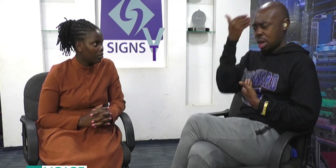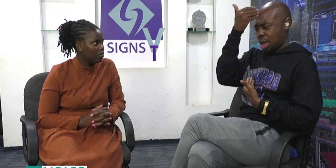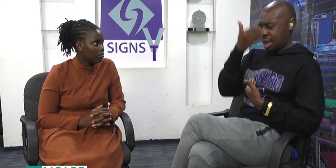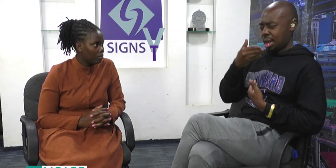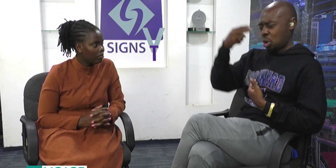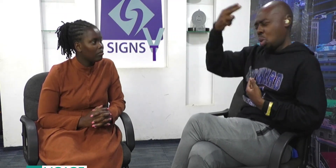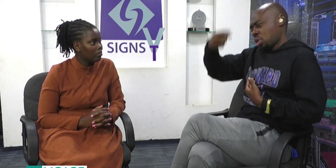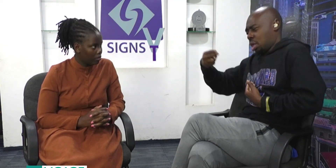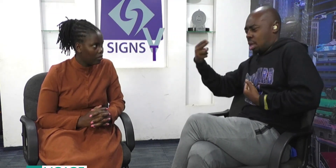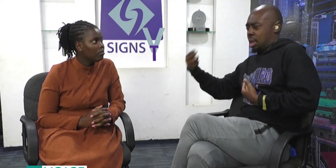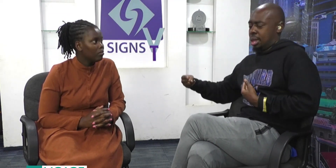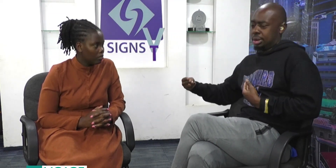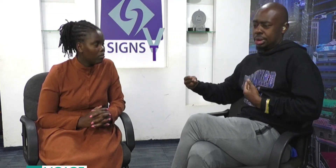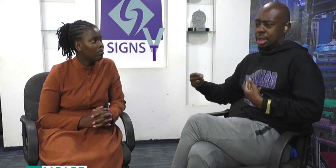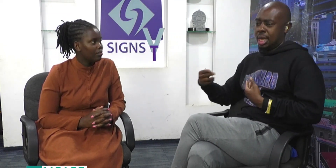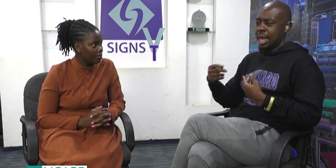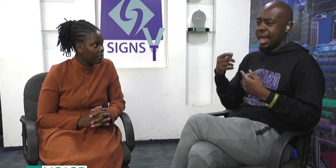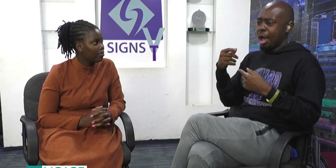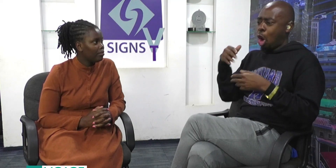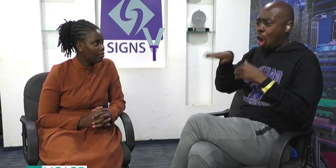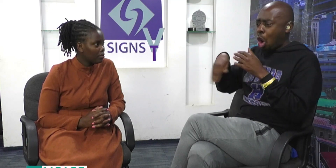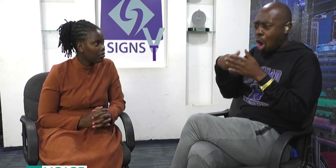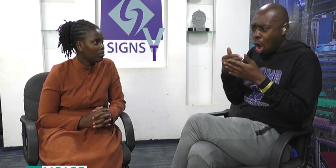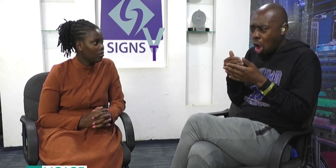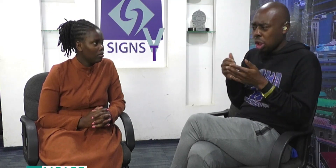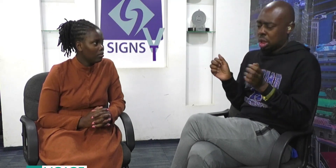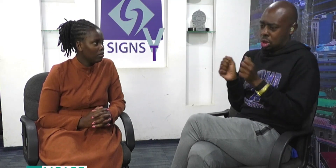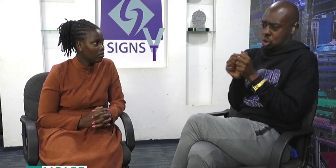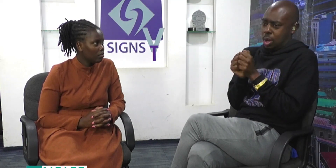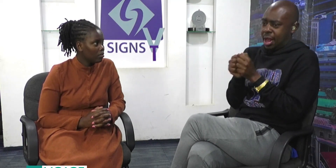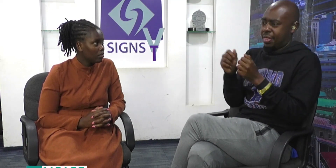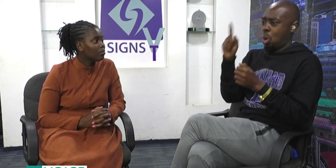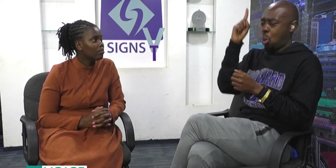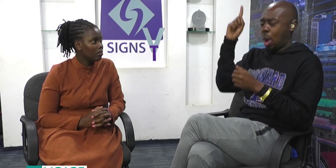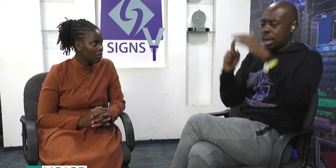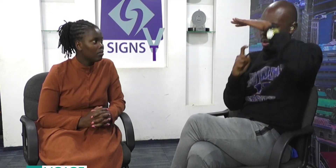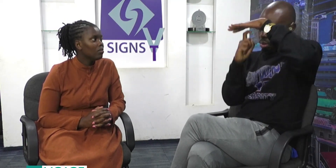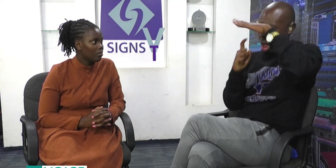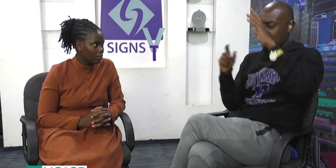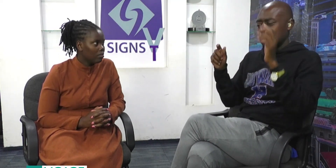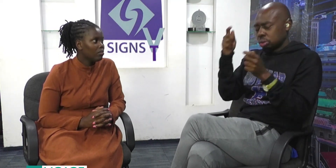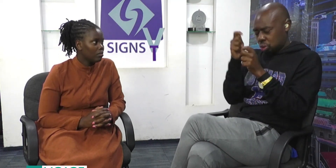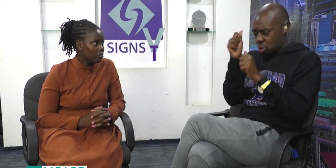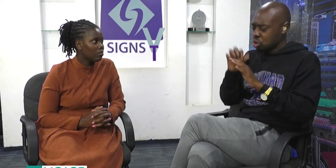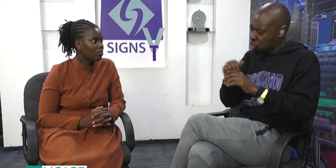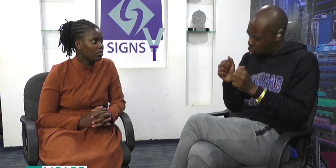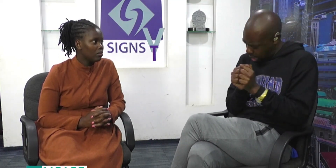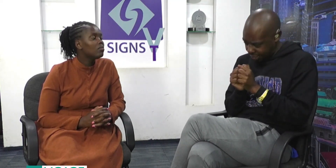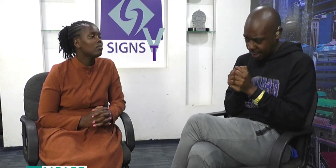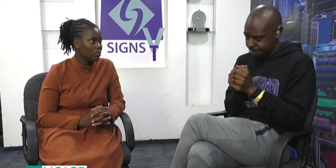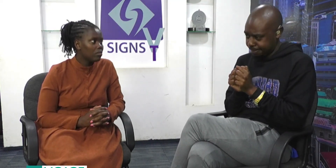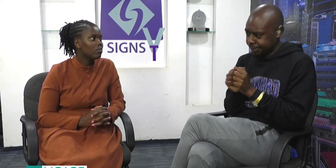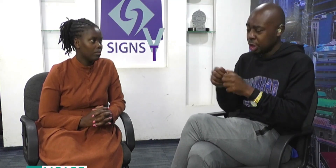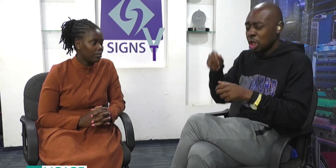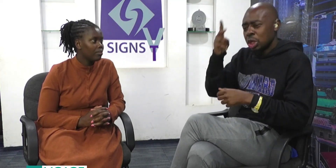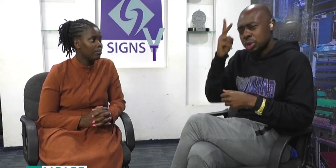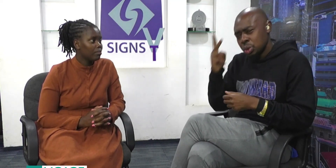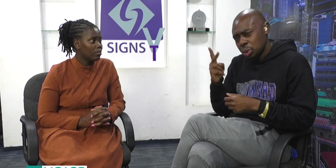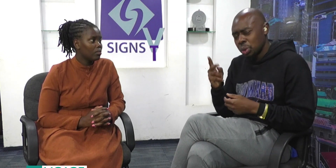If you are hard of hearing or deaf, let's work together. Number